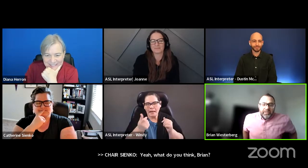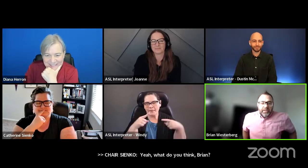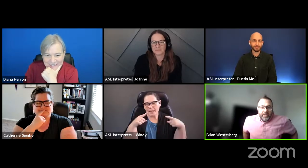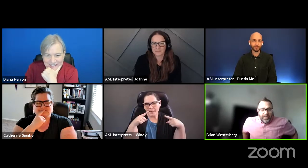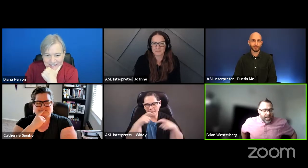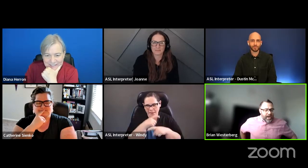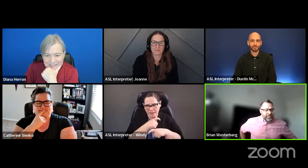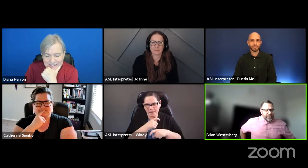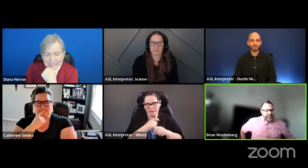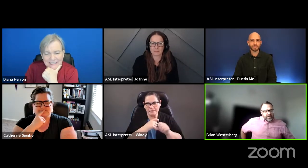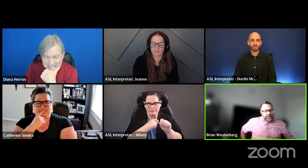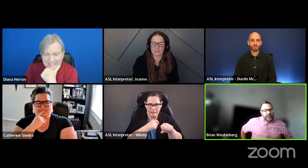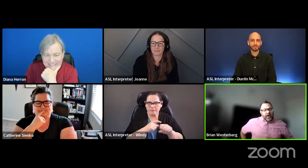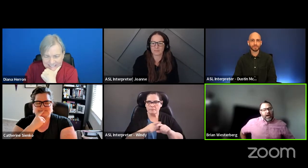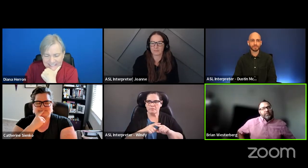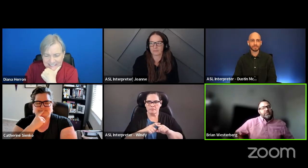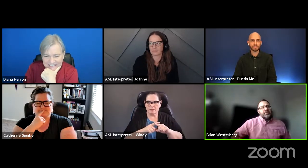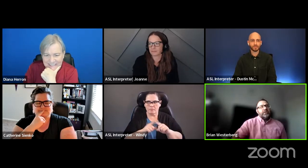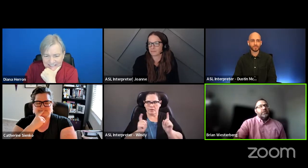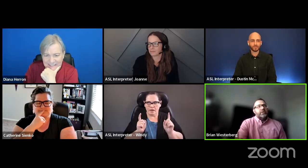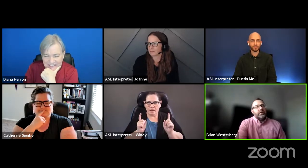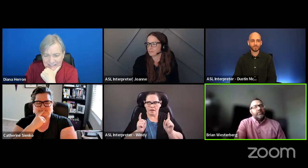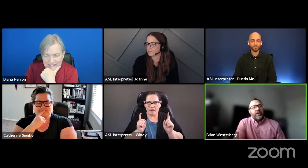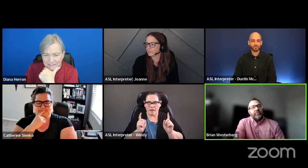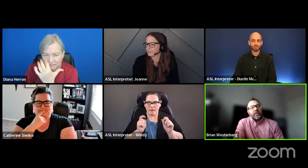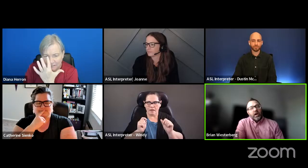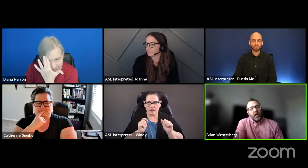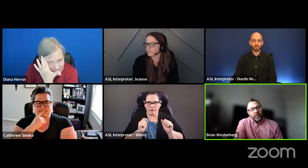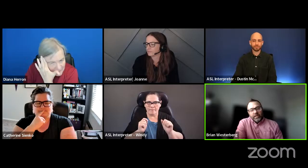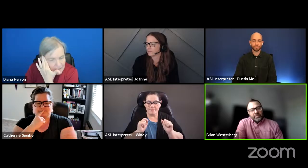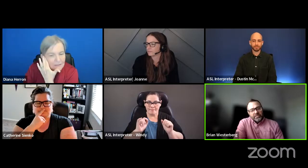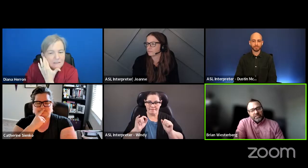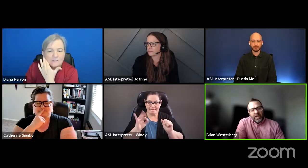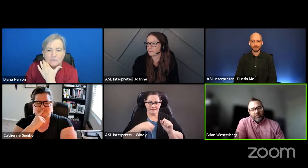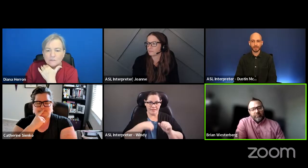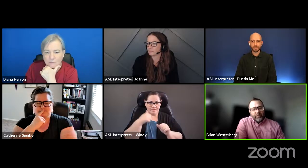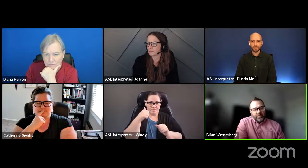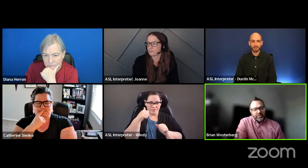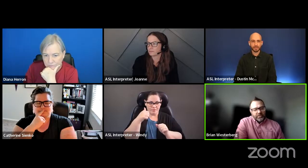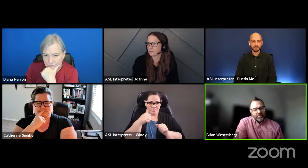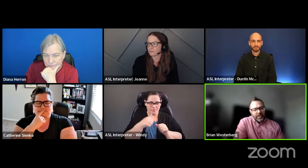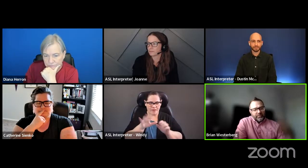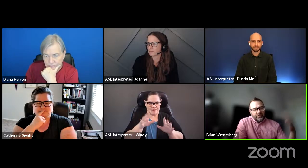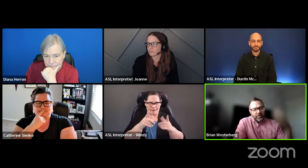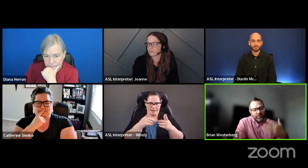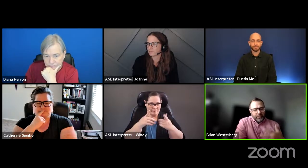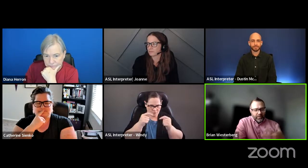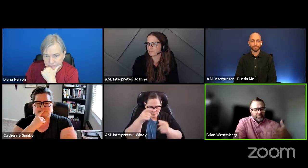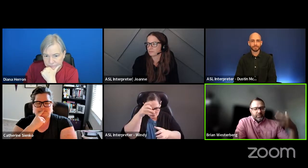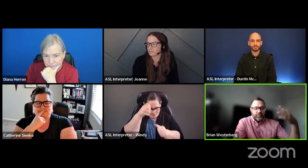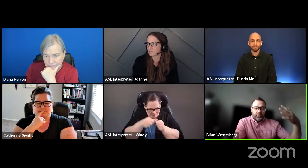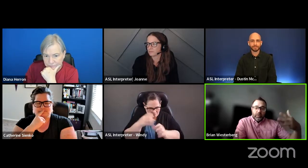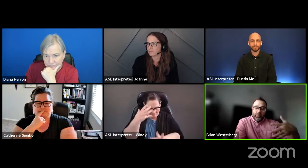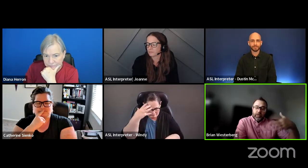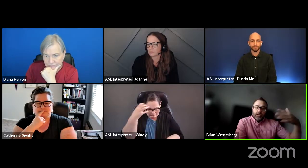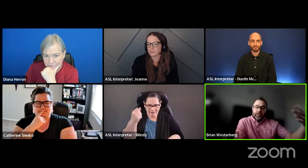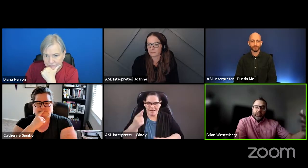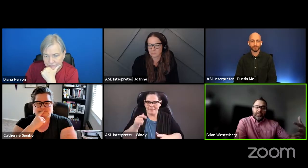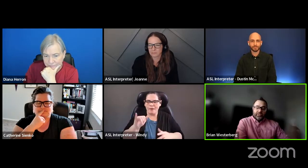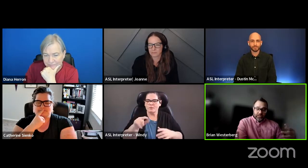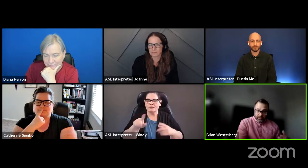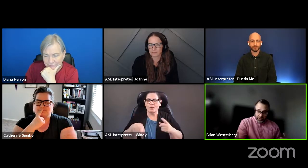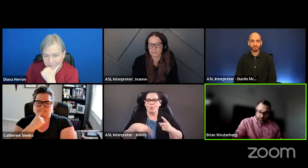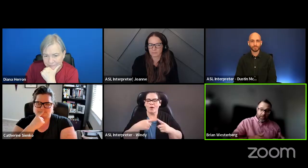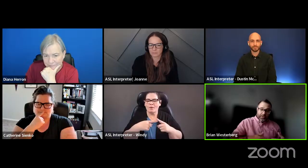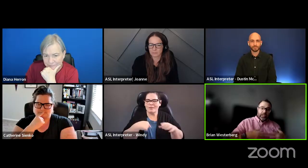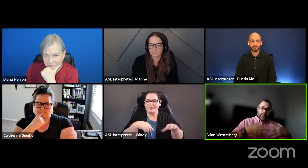but I think if I recall, now this is a lot of memory, so you'll have to bear with me. It was over when we were going to do it